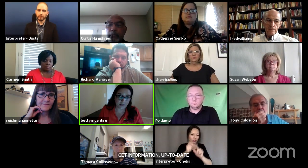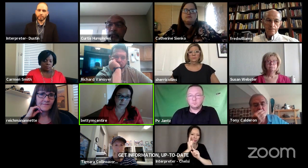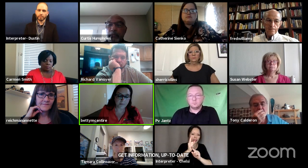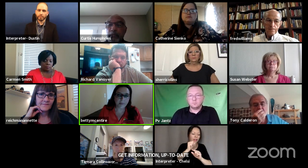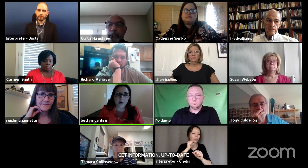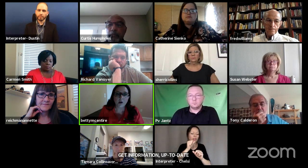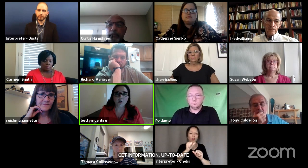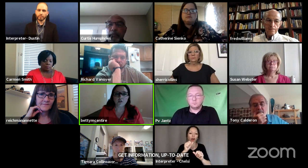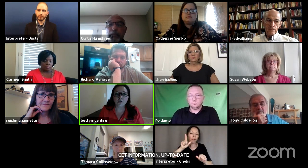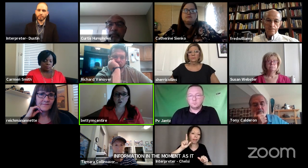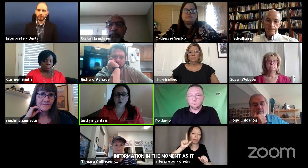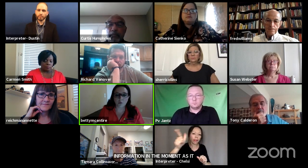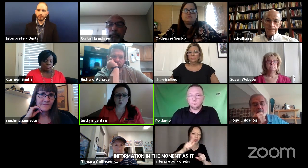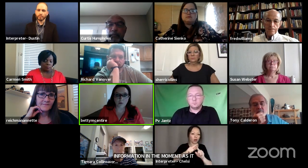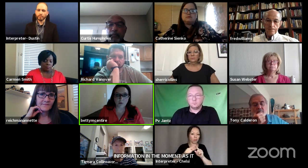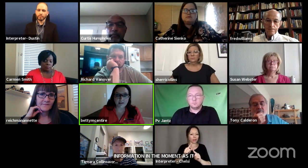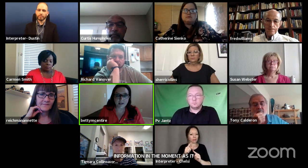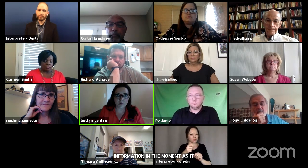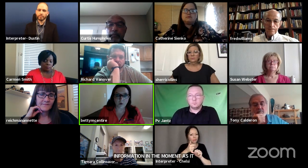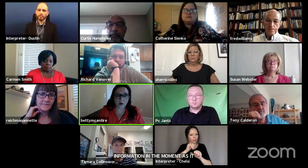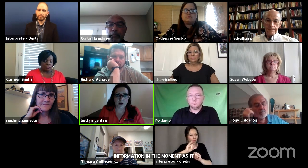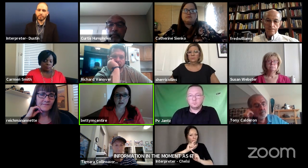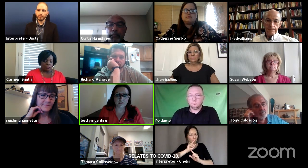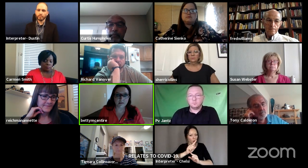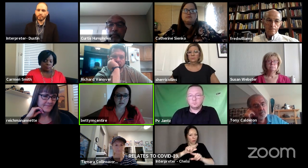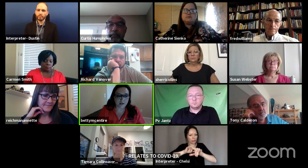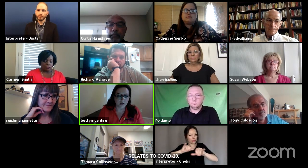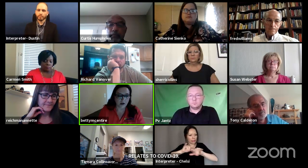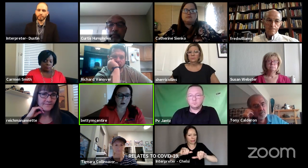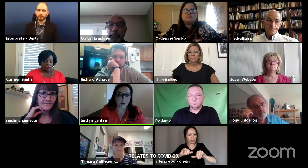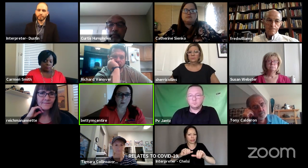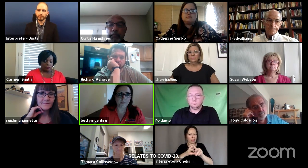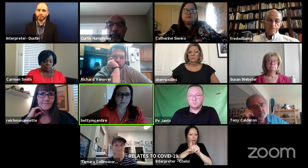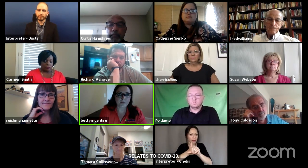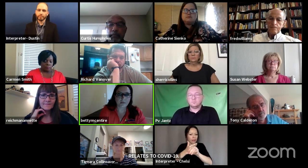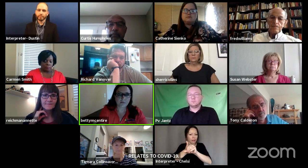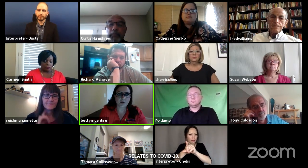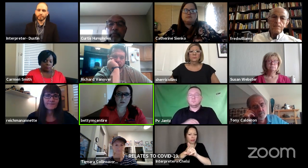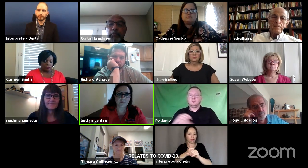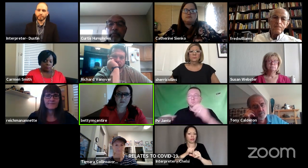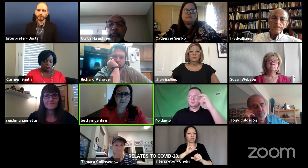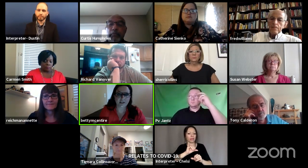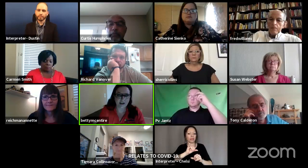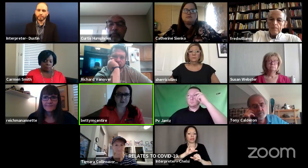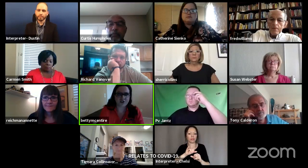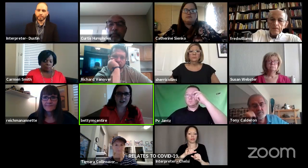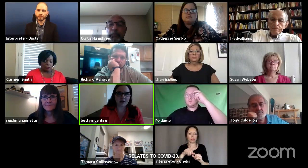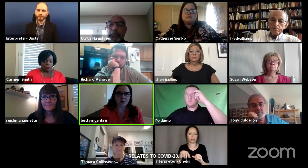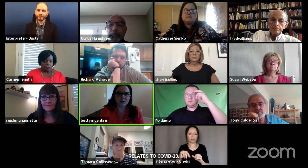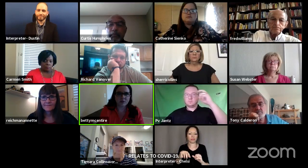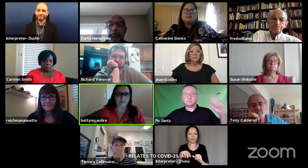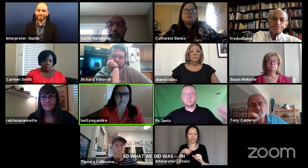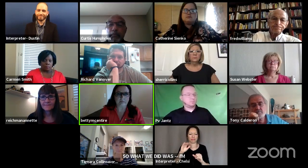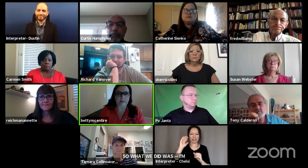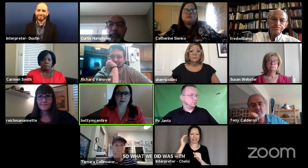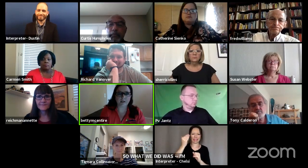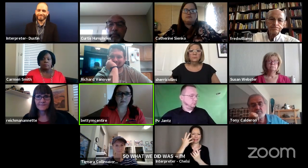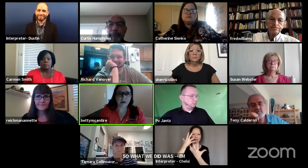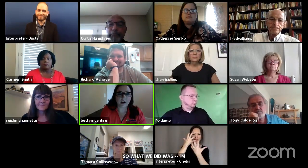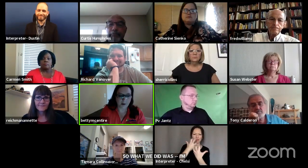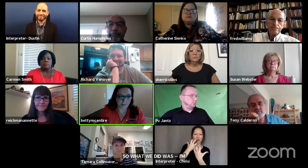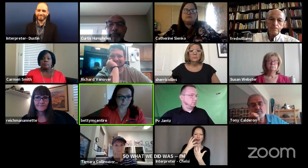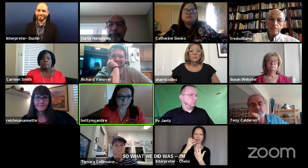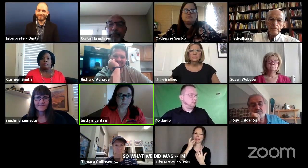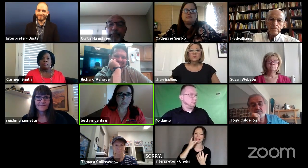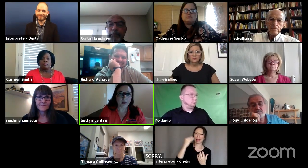COVID-19. So what we did was, I'm sorry, I feel like I have shadows. Is that better?